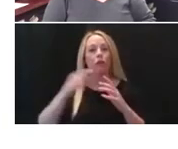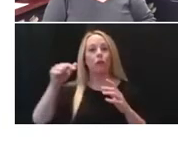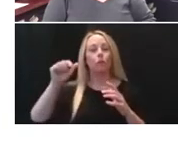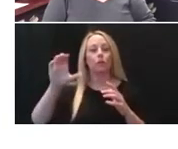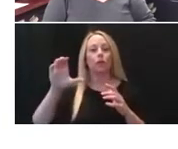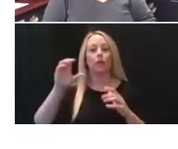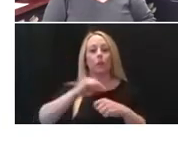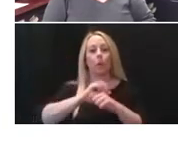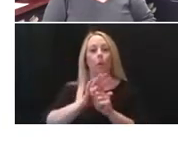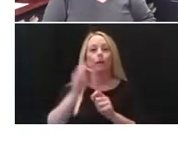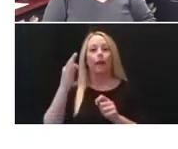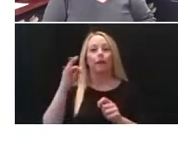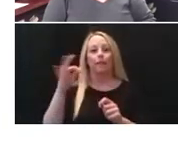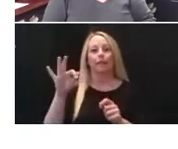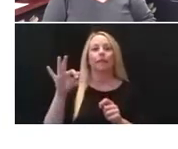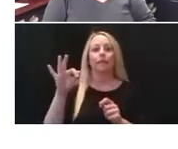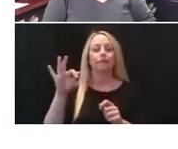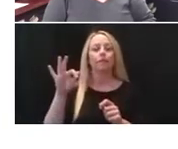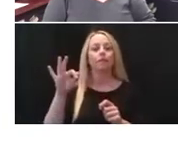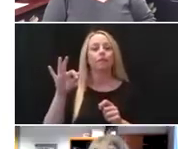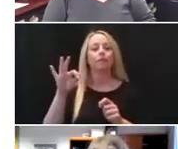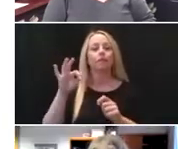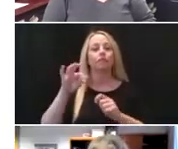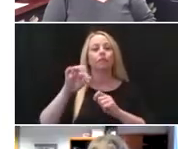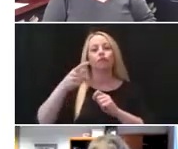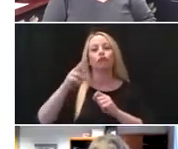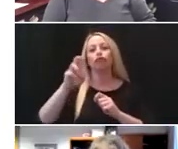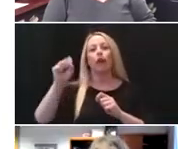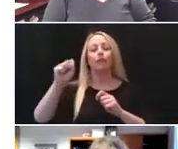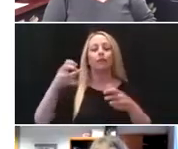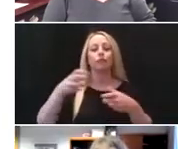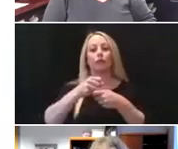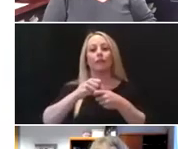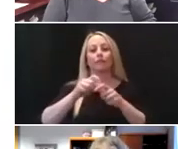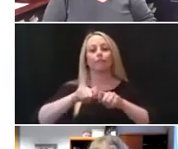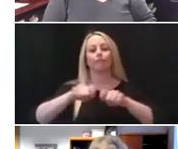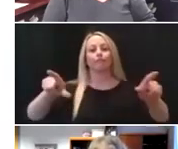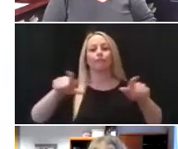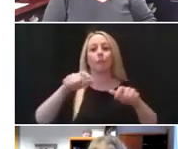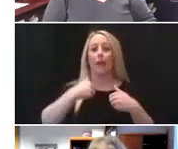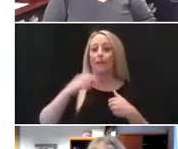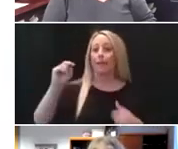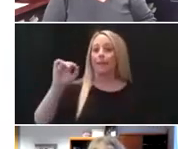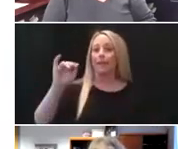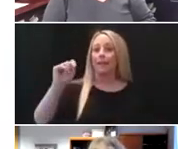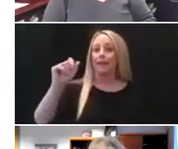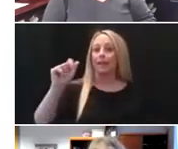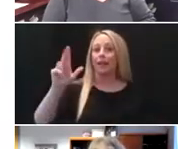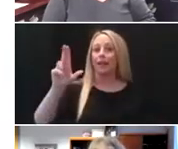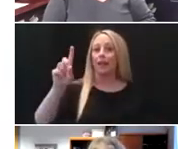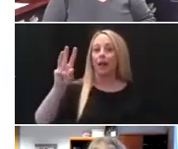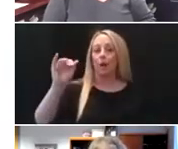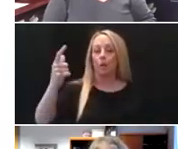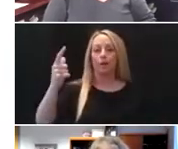press briefing. With us today, we have our public health departments. We have Nita Ludwig, Administrator of the Rock Island County